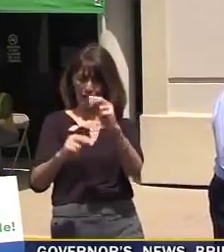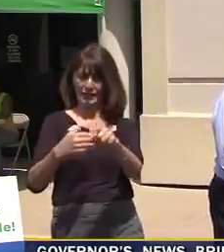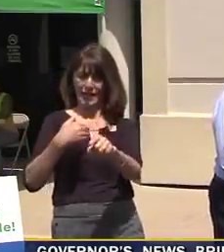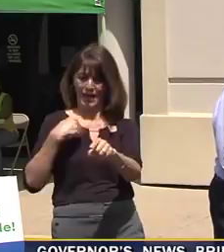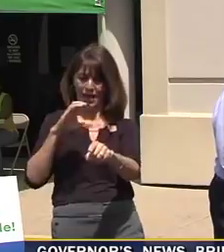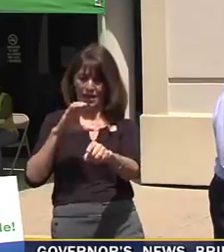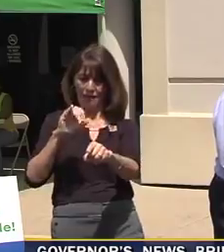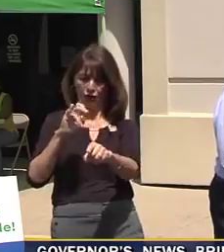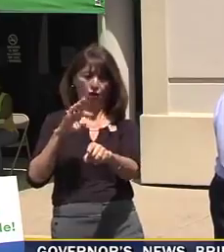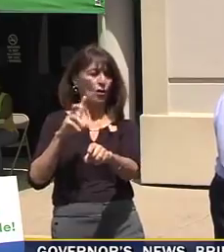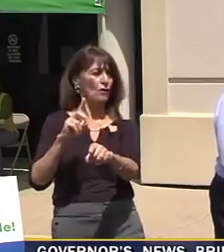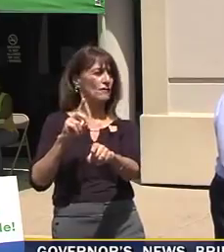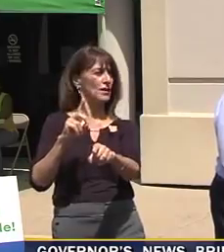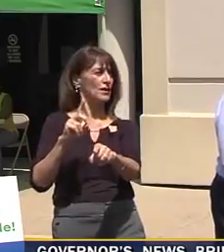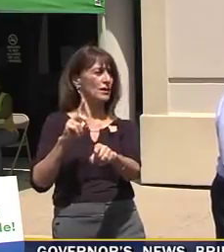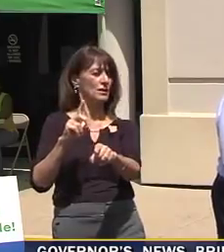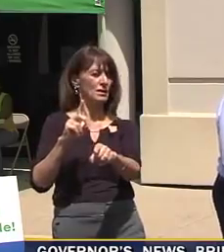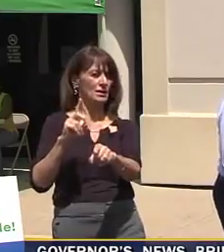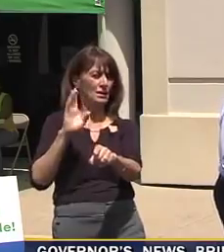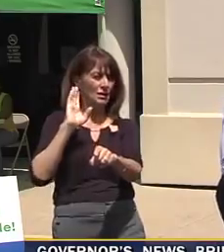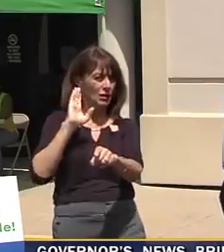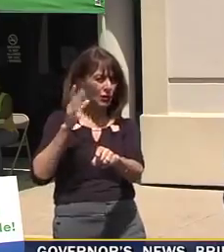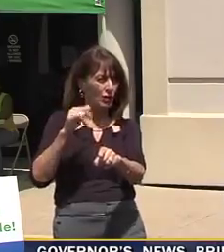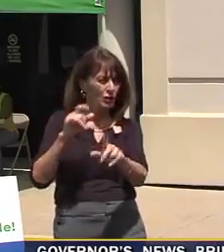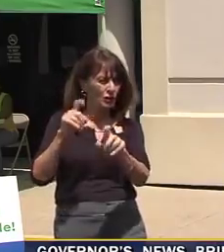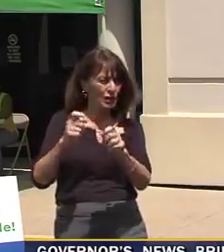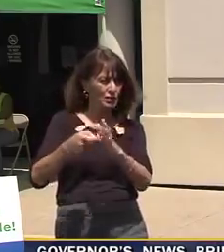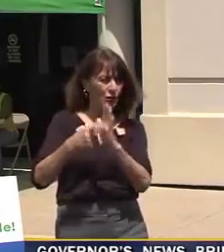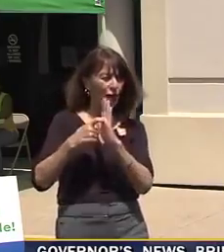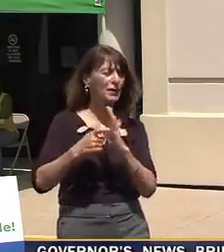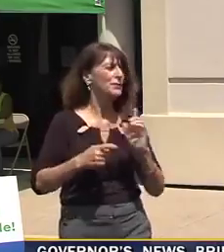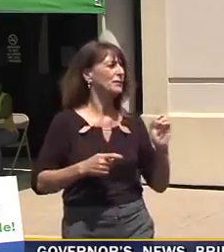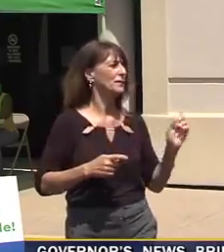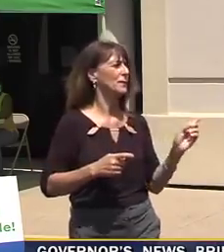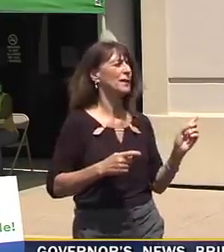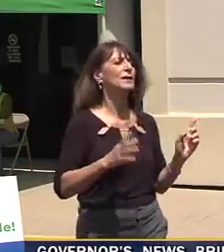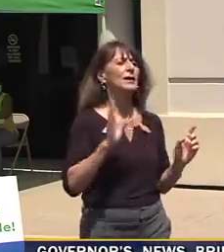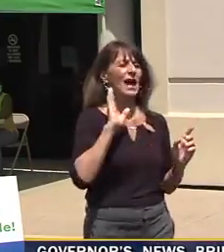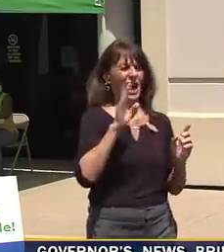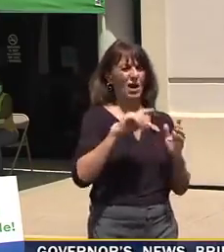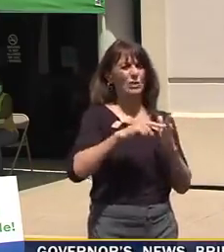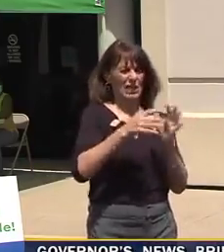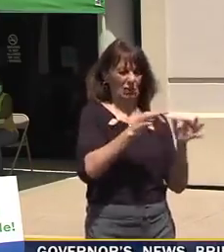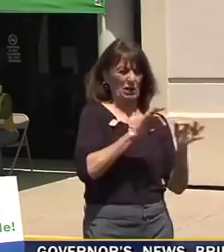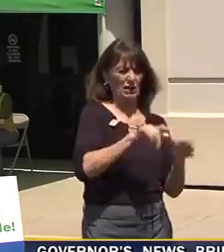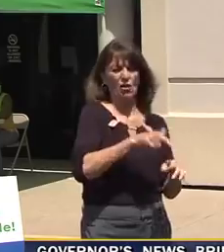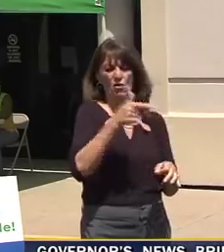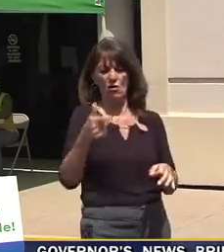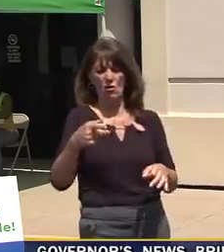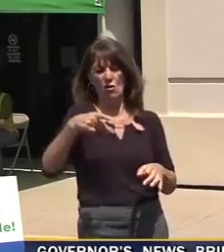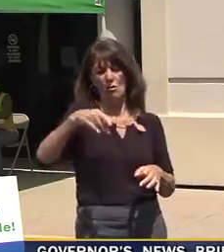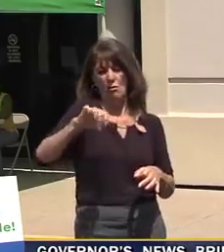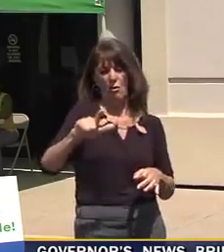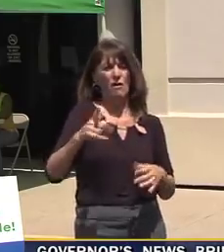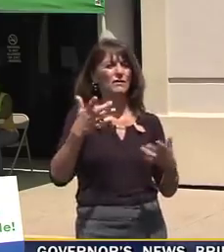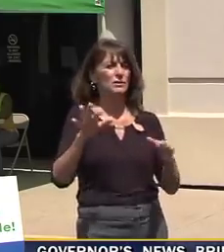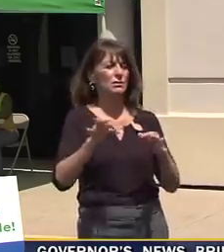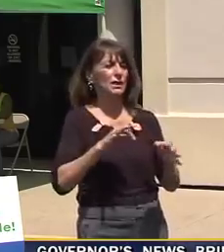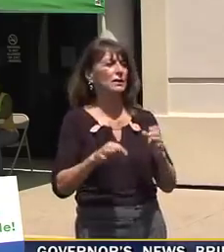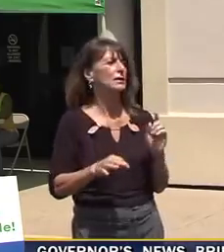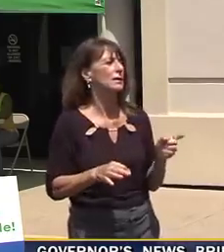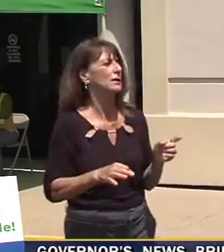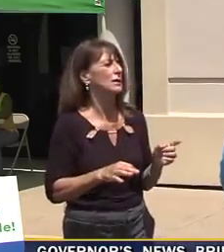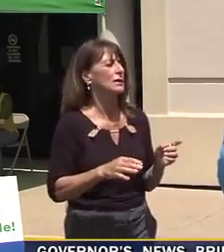and resident testing. Is that correct? Yeah, I'm going to start, and Josh can take this. But Paul, one of the things we know